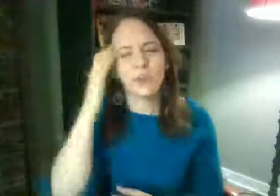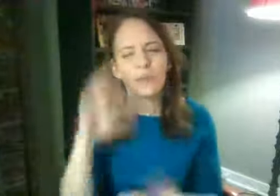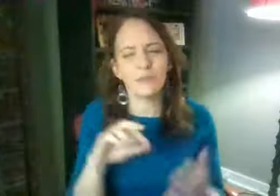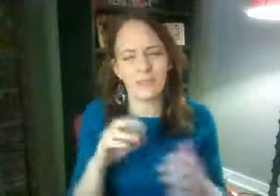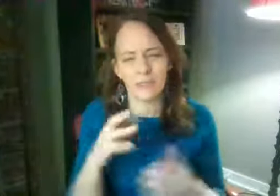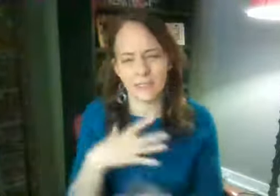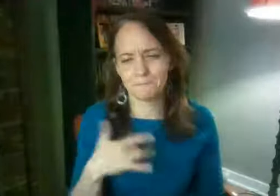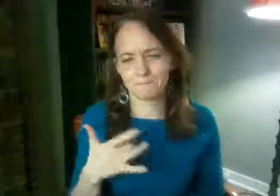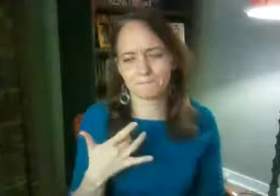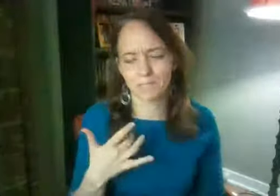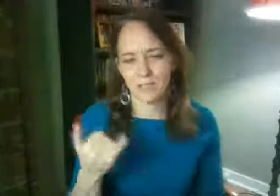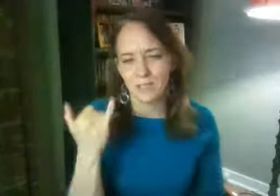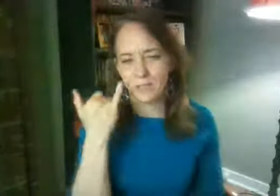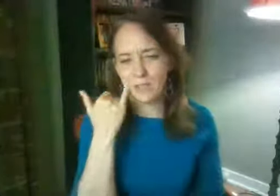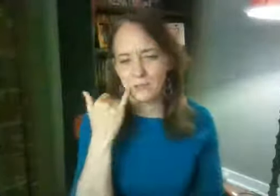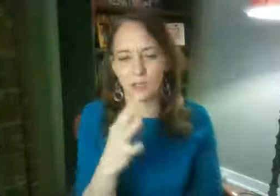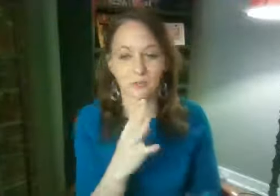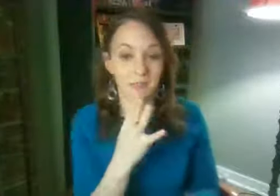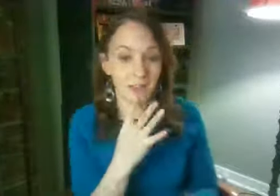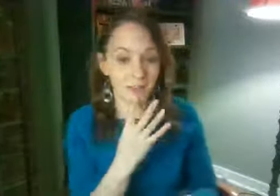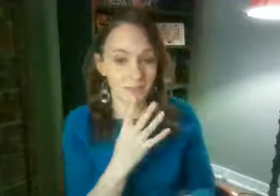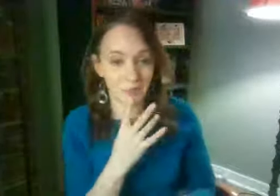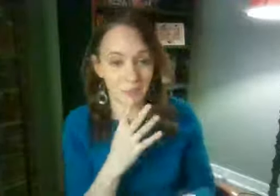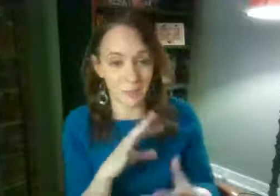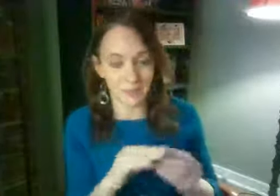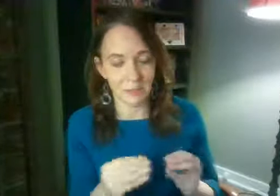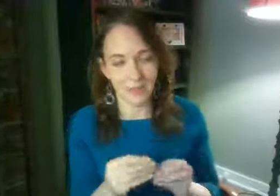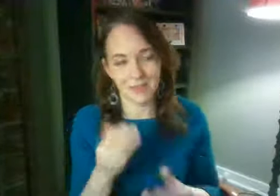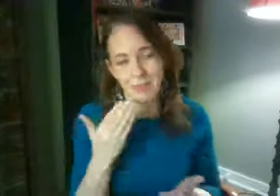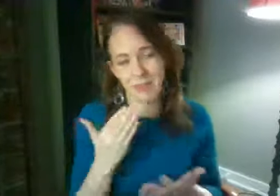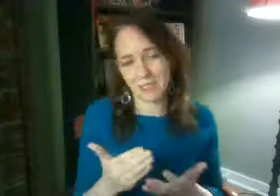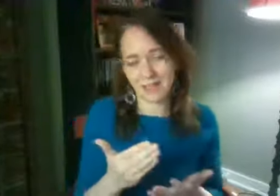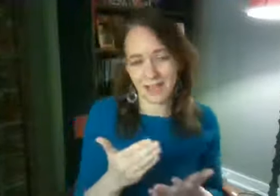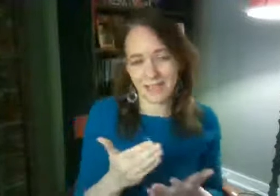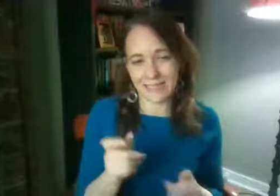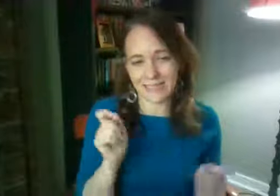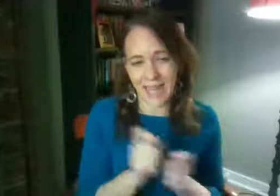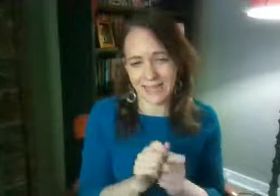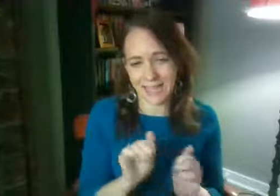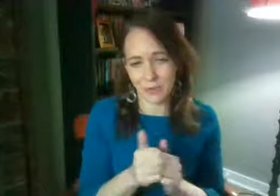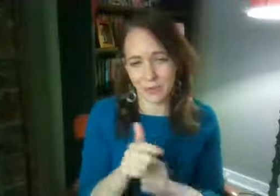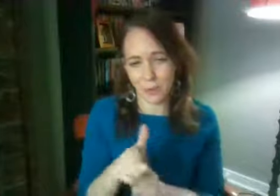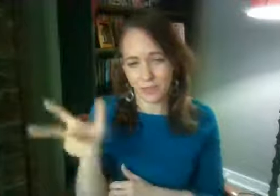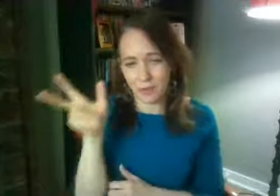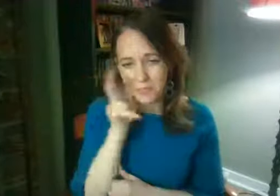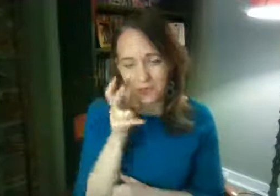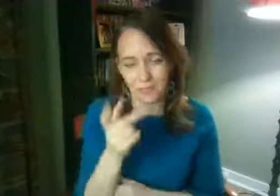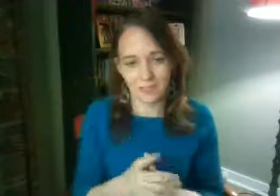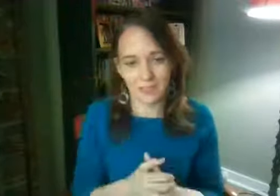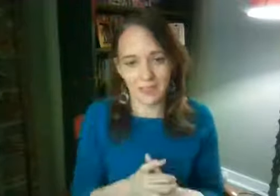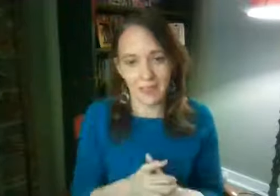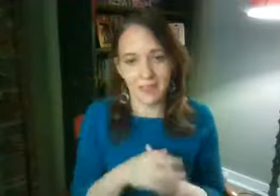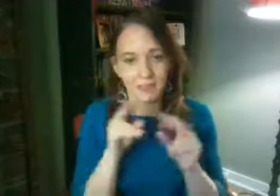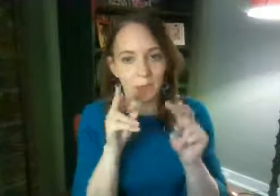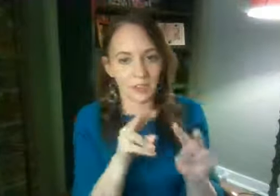you know the feeling if you're telling a story about somebody that's maybe not exactly how you'd want them to hear it, and then the